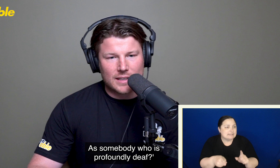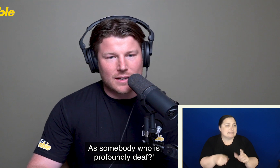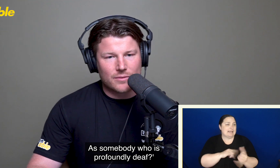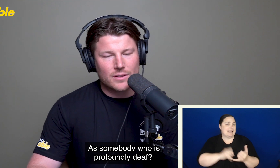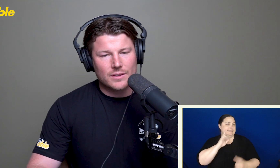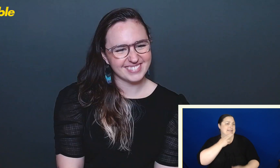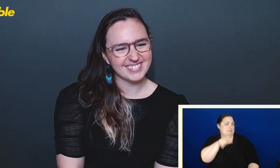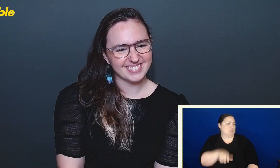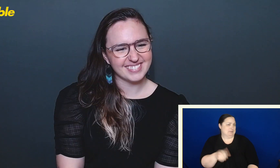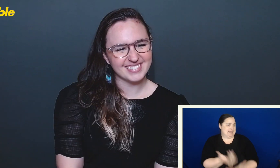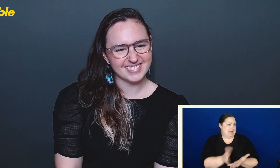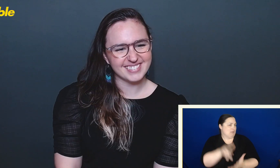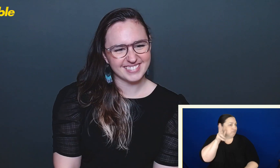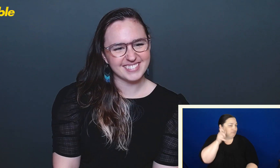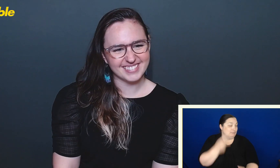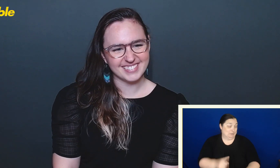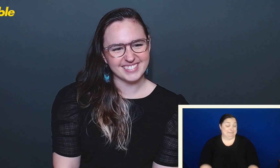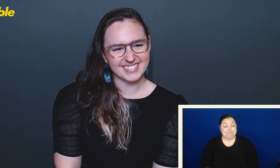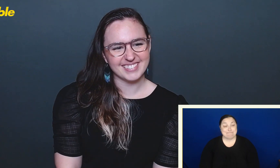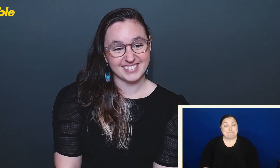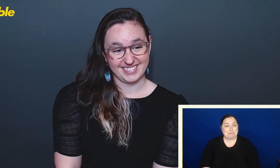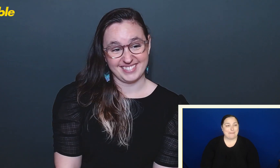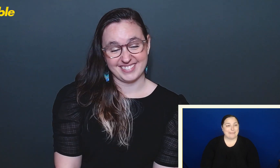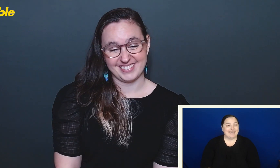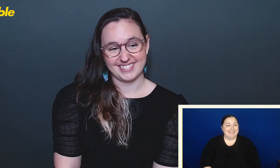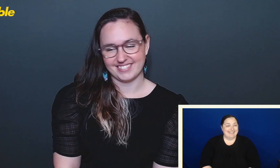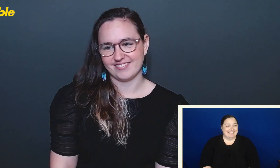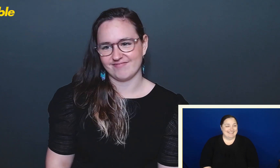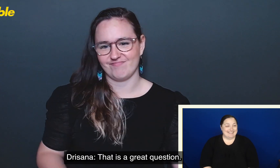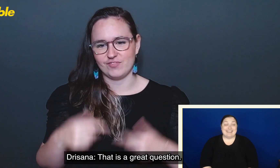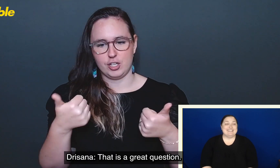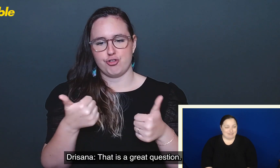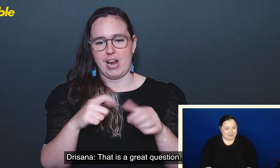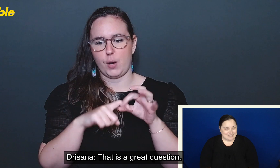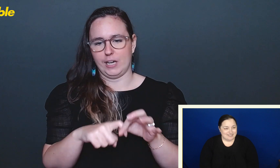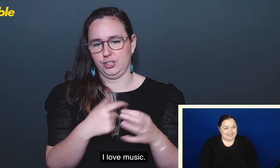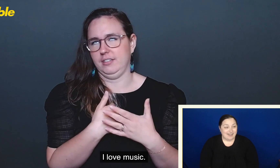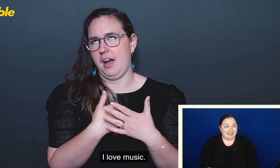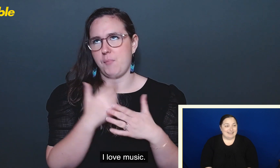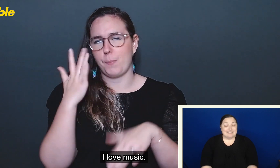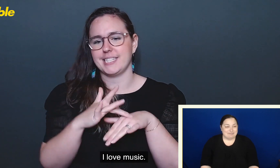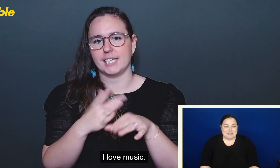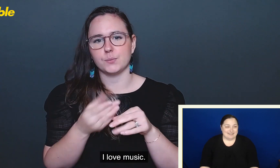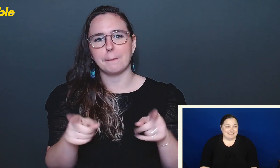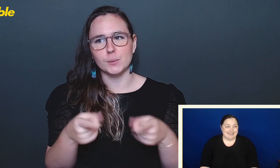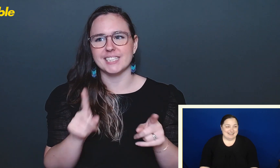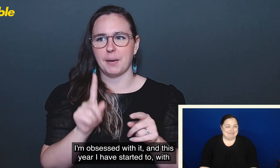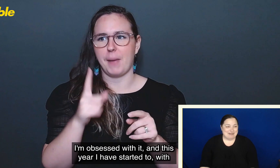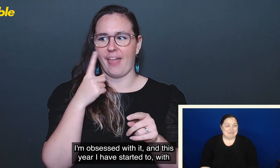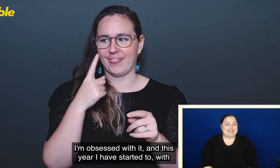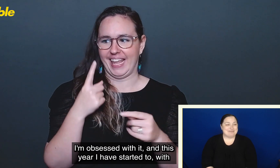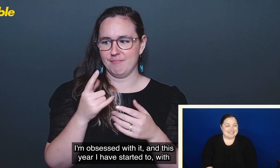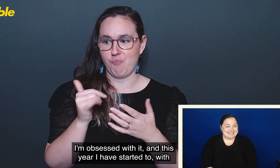somebody who is profoundly deaf? That is a great question. I love music.